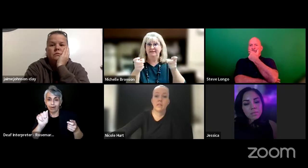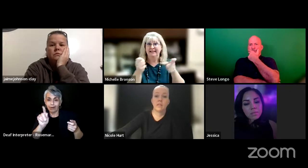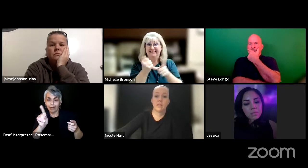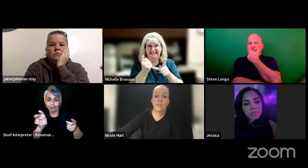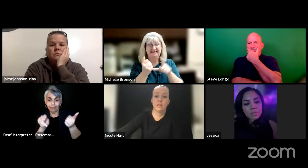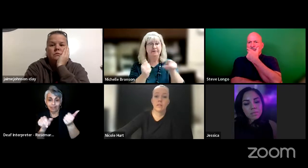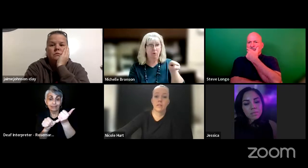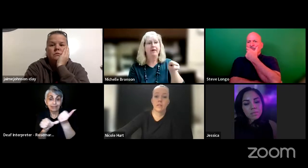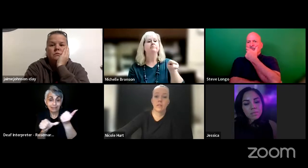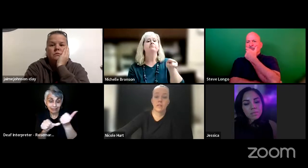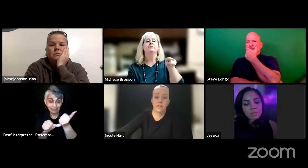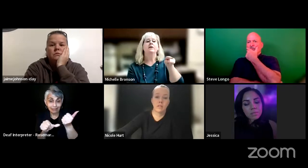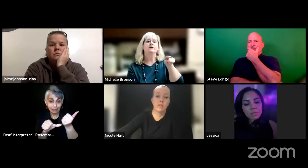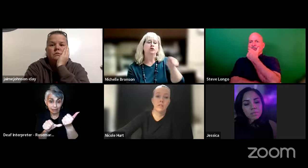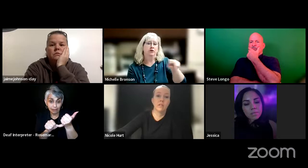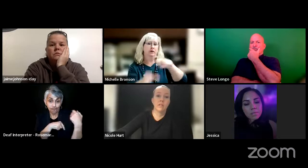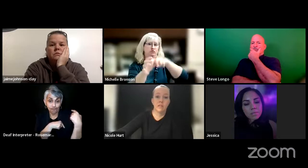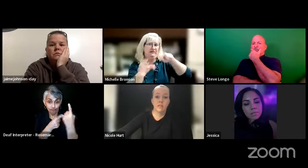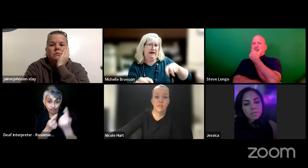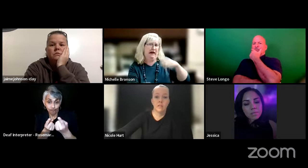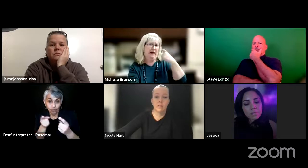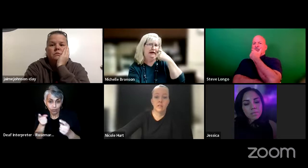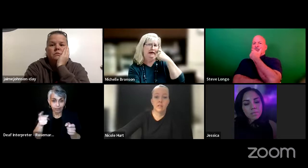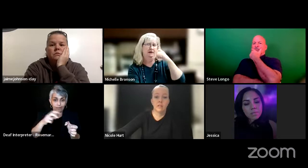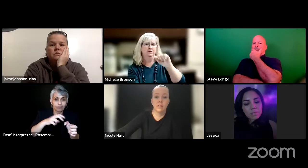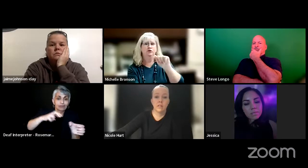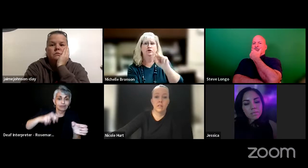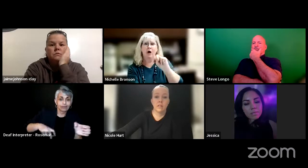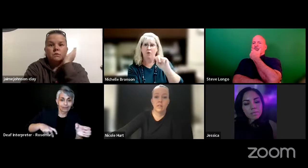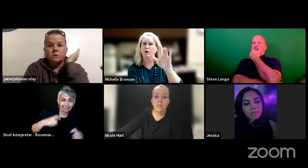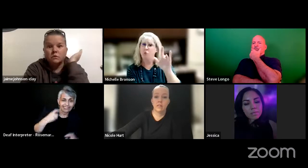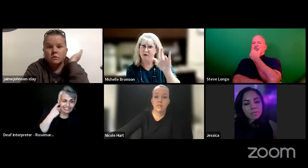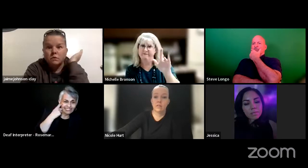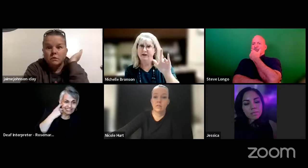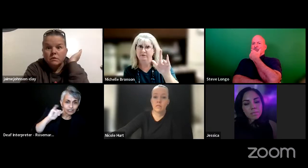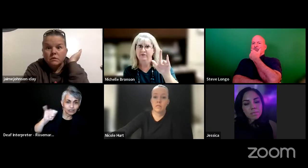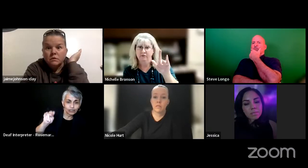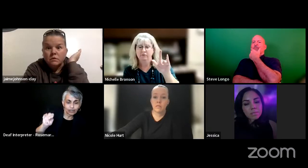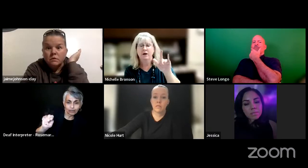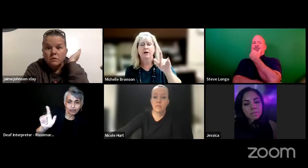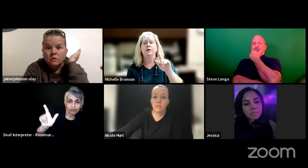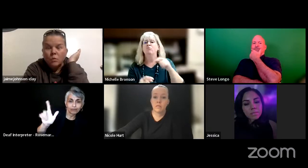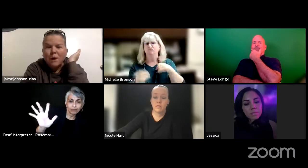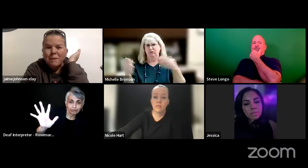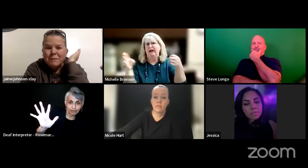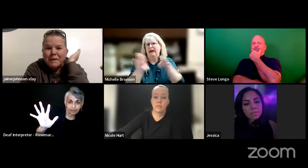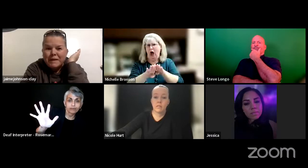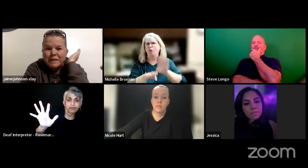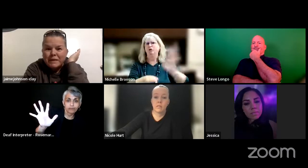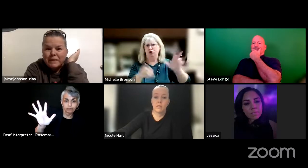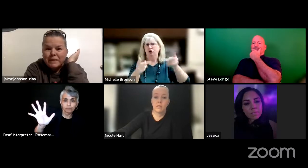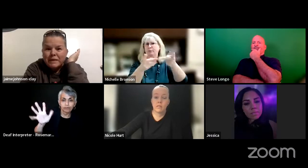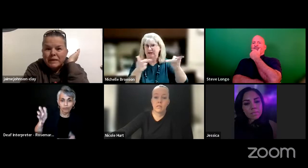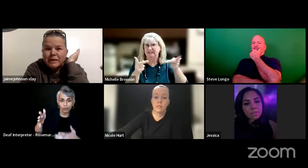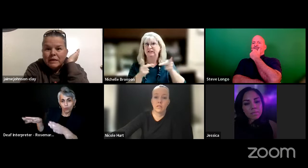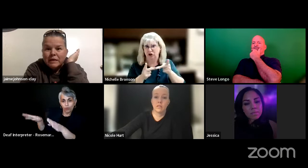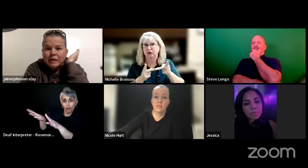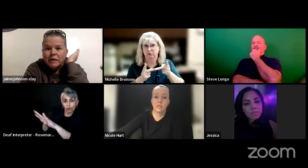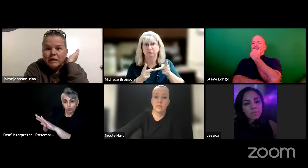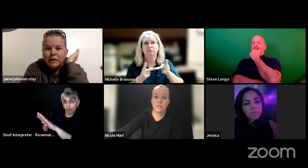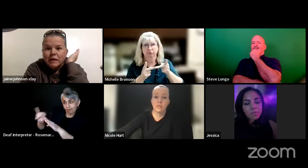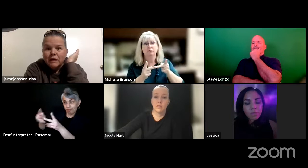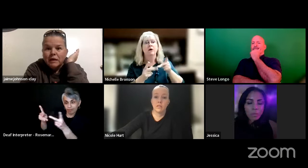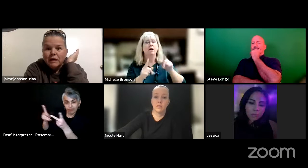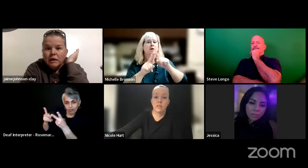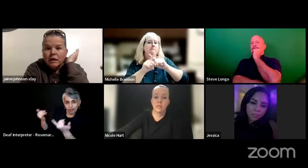our administrative lead or administrative assistant, resigned January 25th.